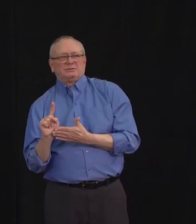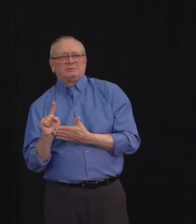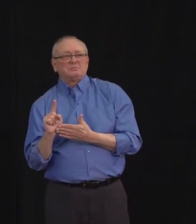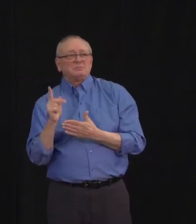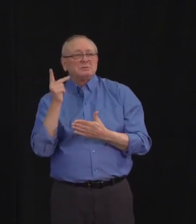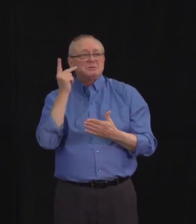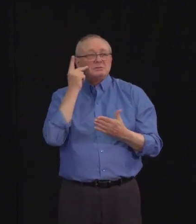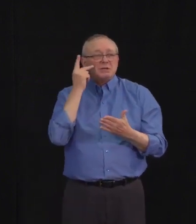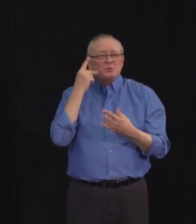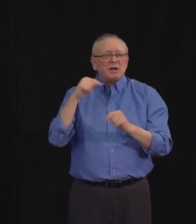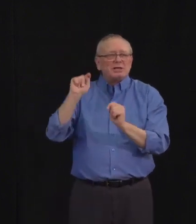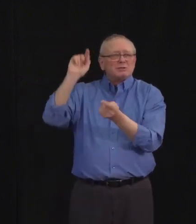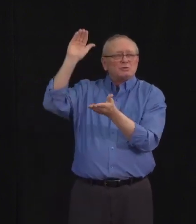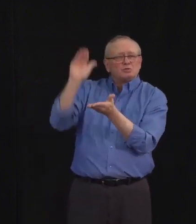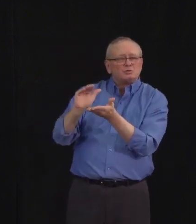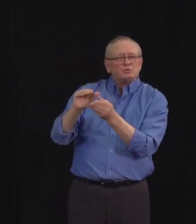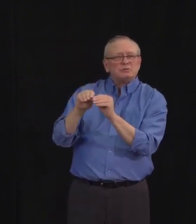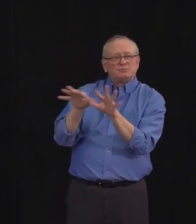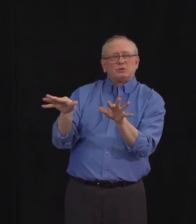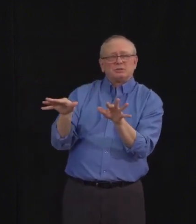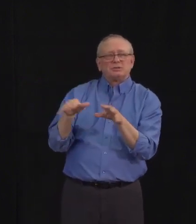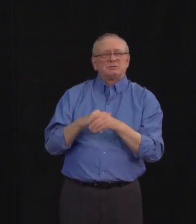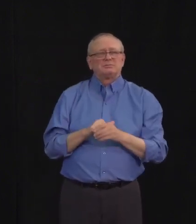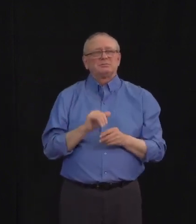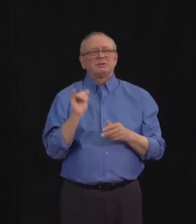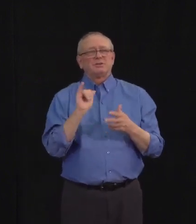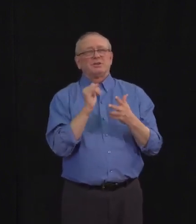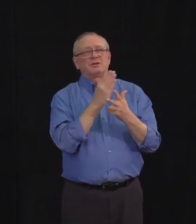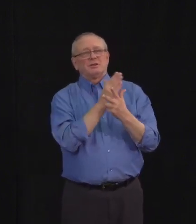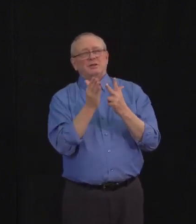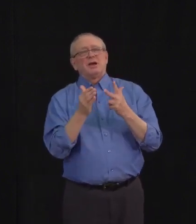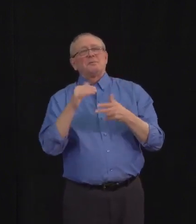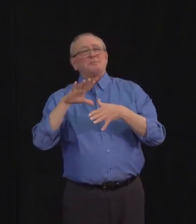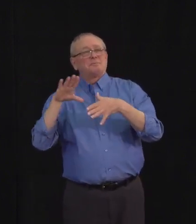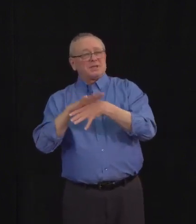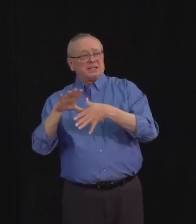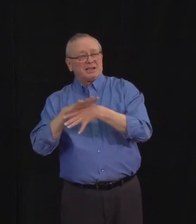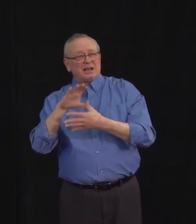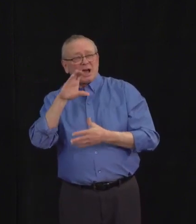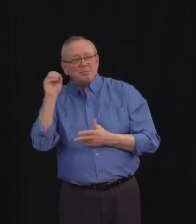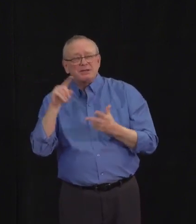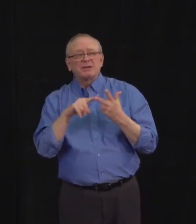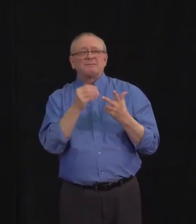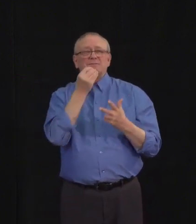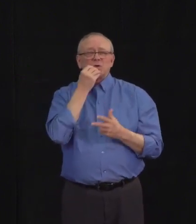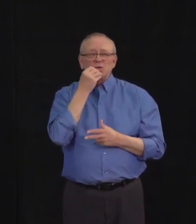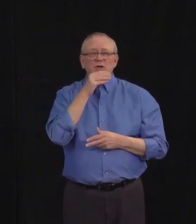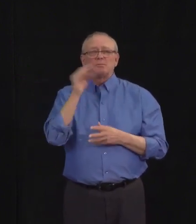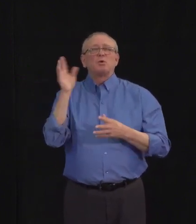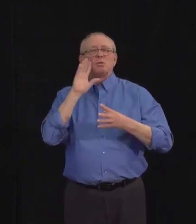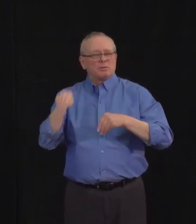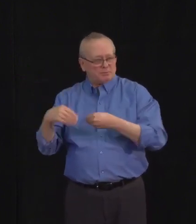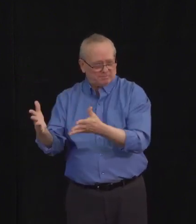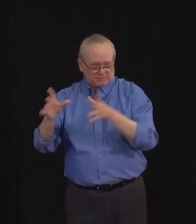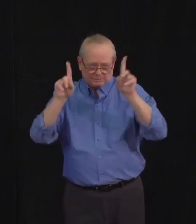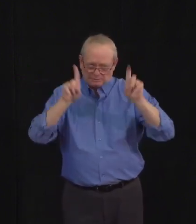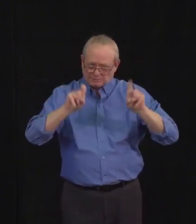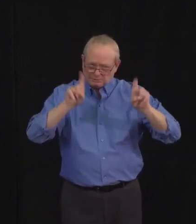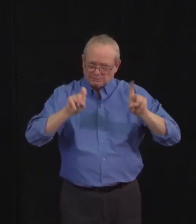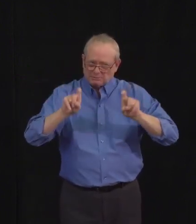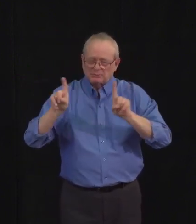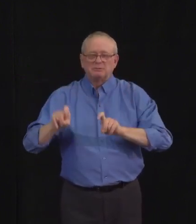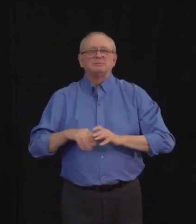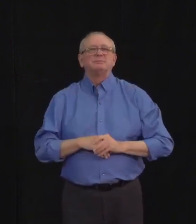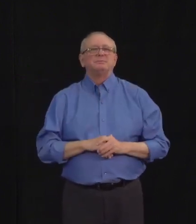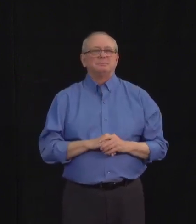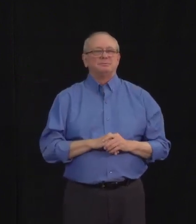to workers at Cargill and JBS. We currently have 20 confirmed cases at the CURL work camp,